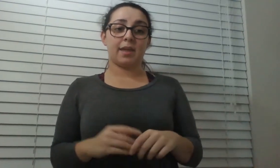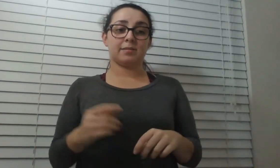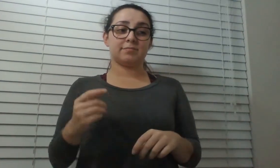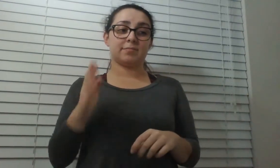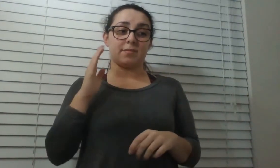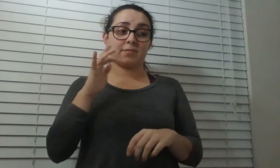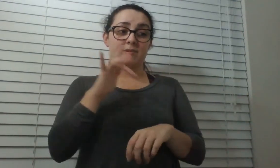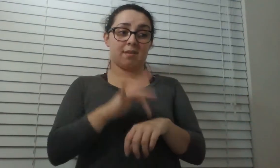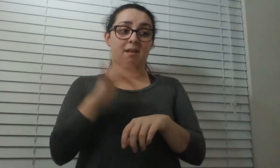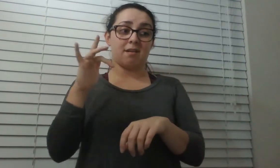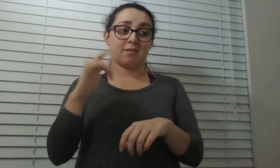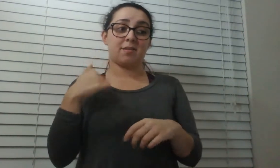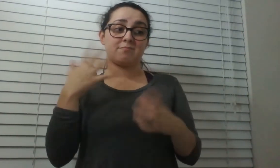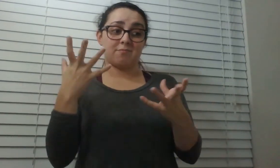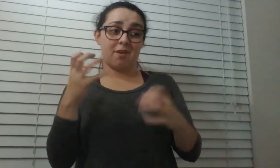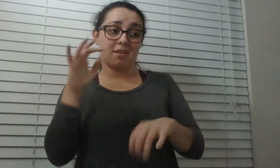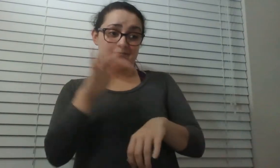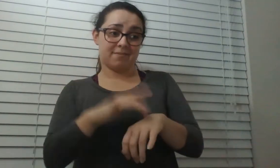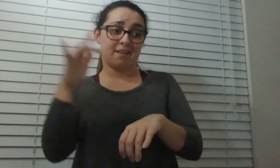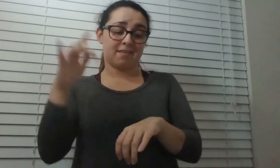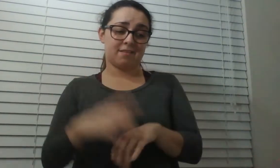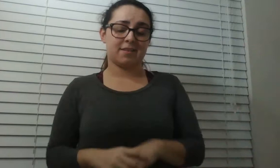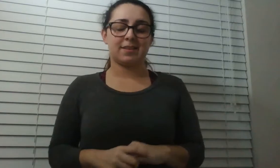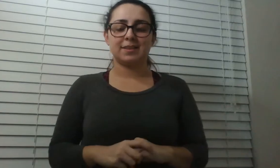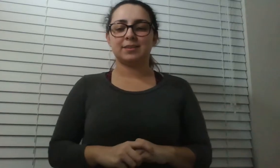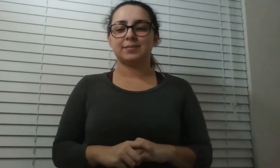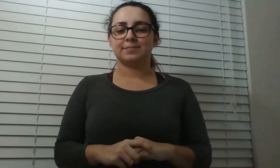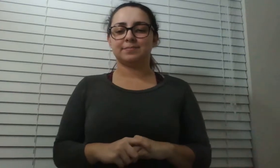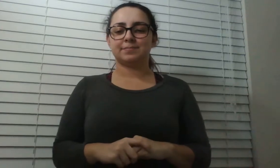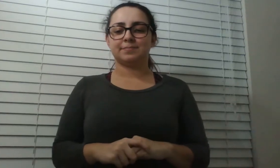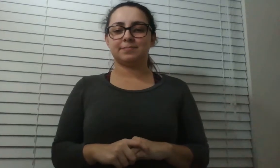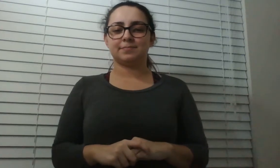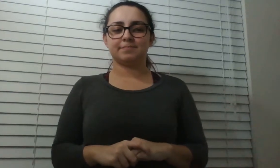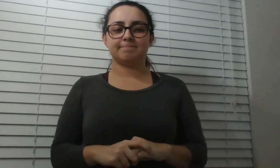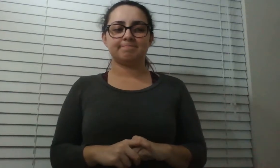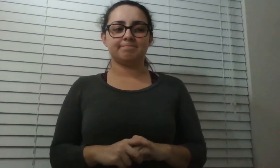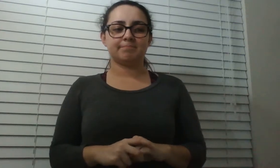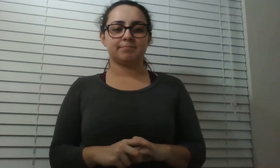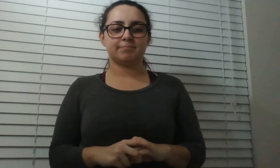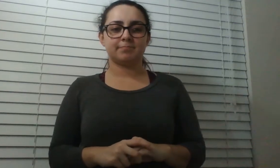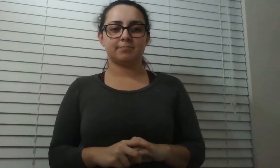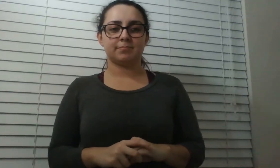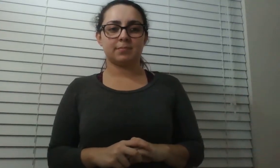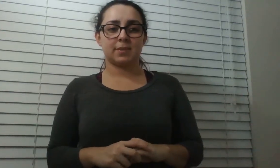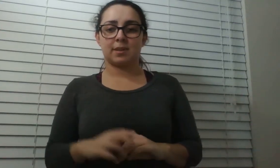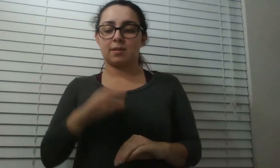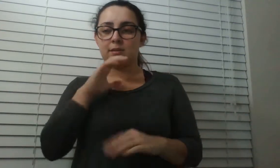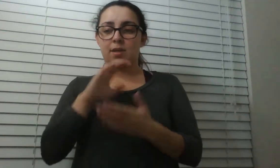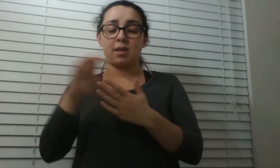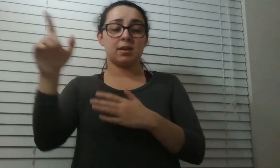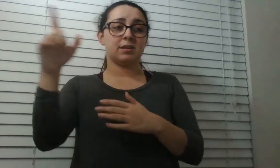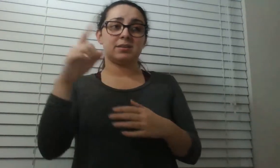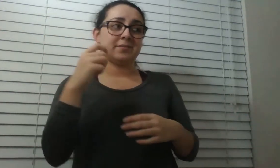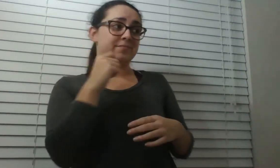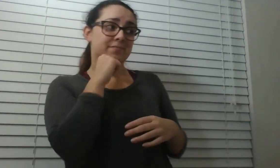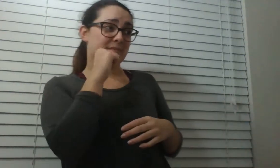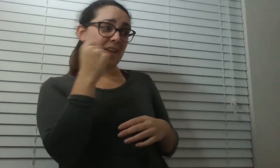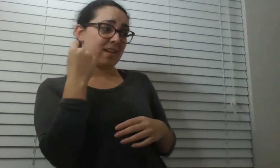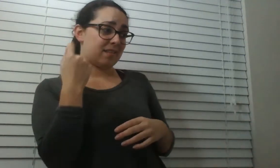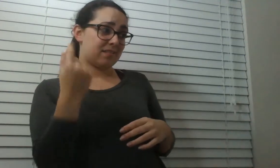pumped to touch it. Surface is fine and powdery. Tamar, you don't get any of this. No, I don't get a swoon. How could you not get us wrong from this?